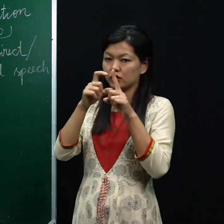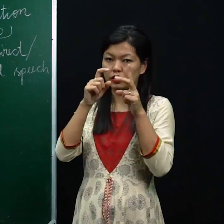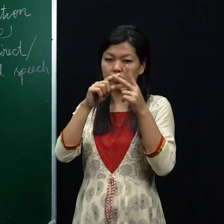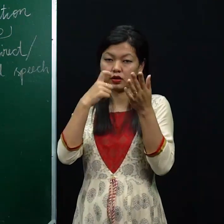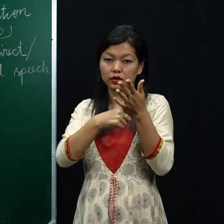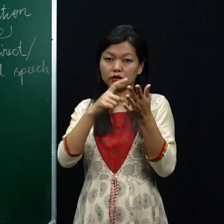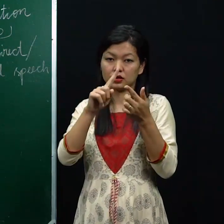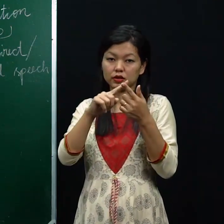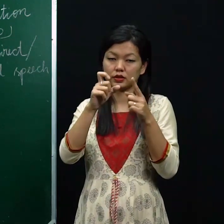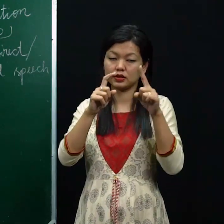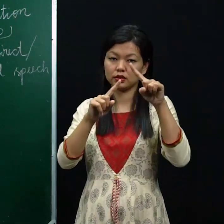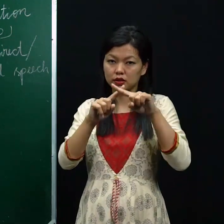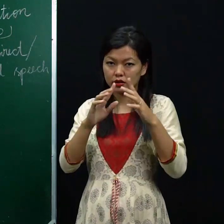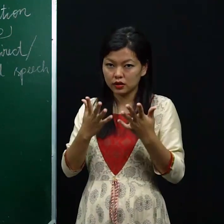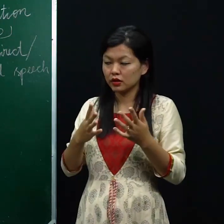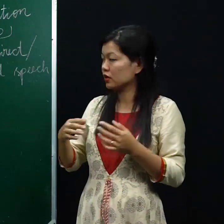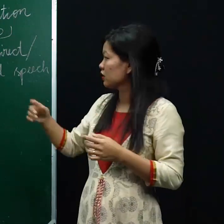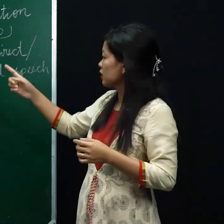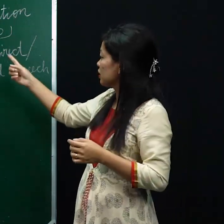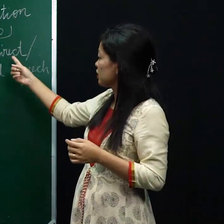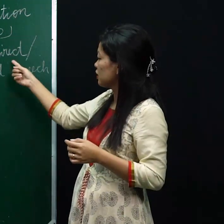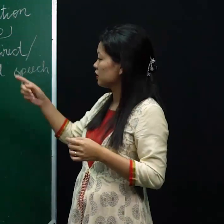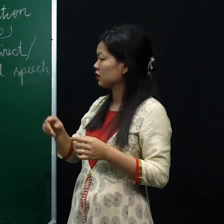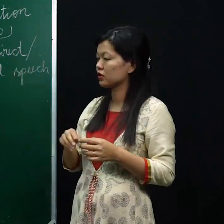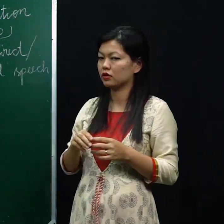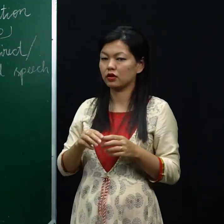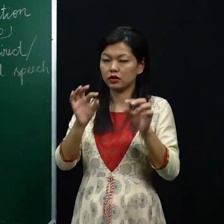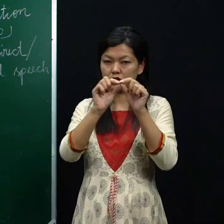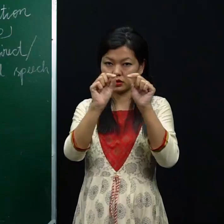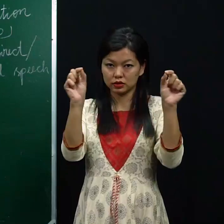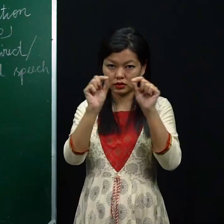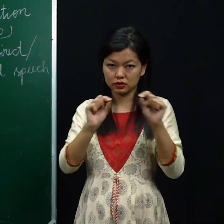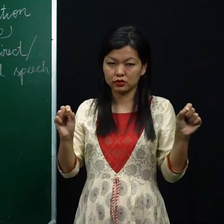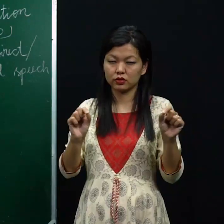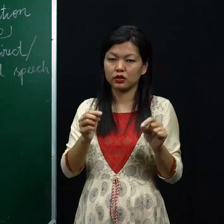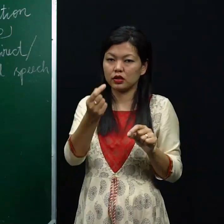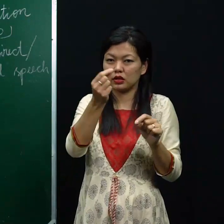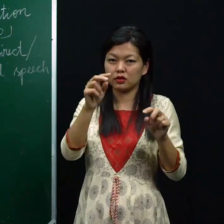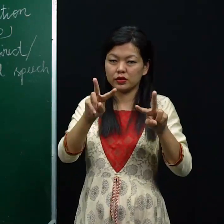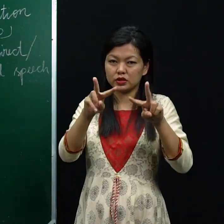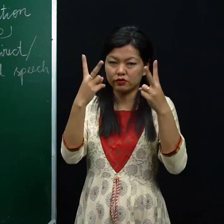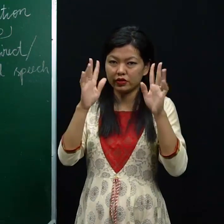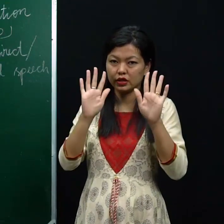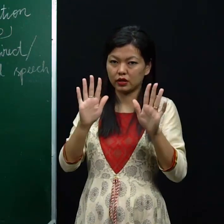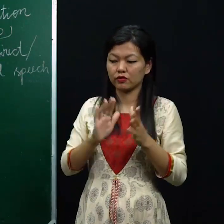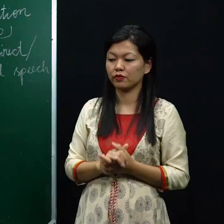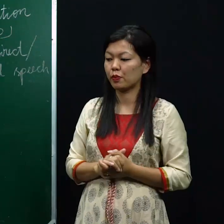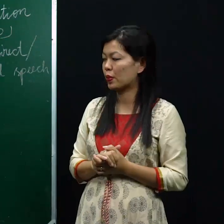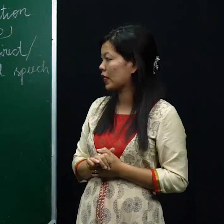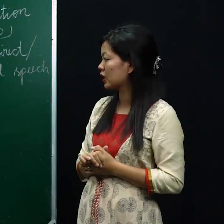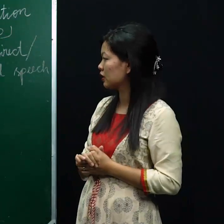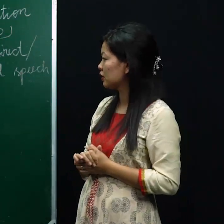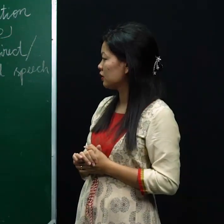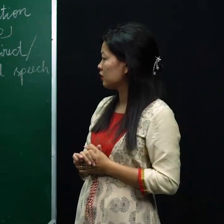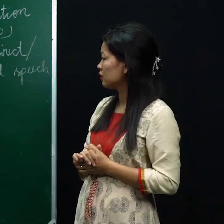will differ a little bit. Here, if you find a sentence with exclamation mark, you know what is exclamation mark,